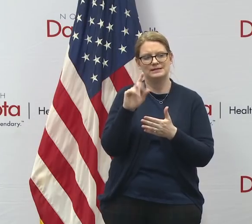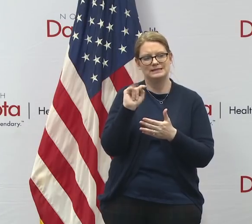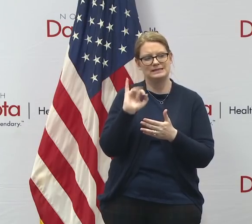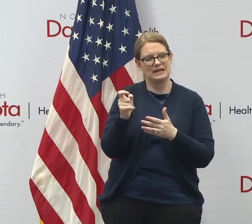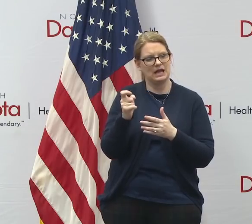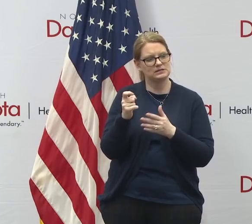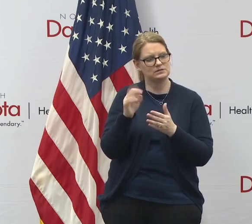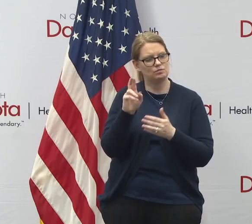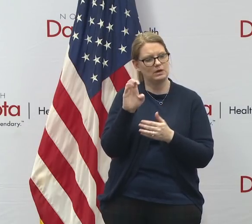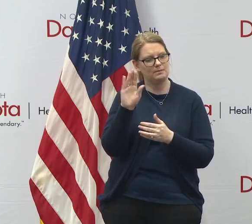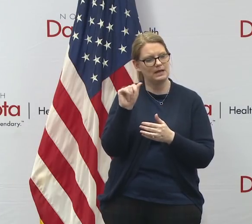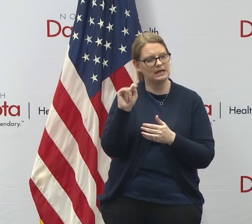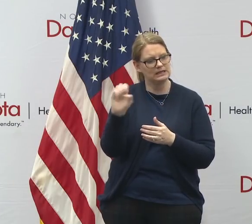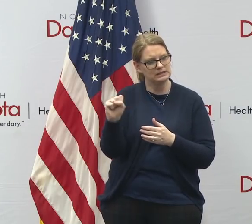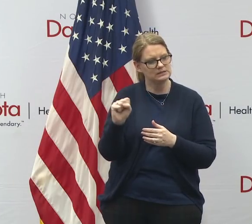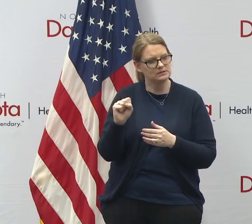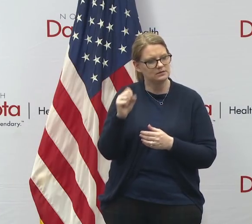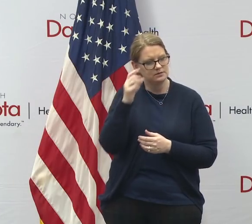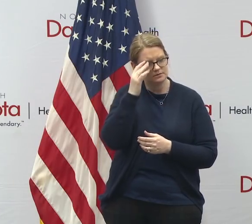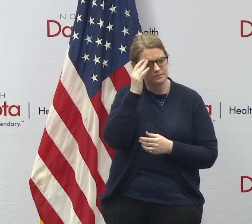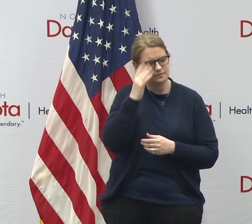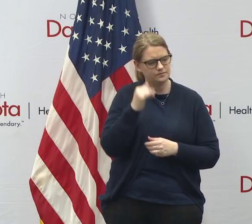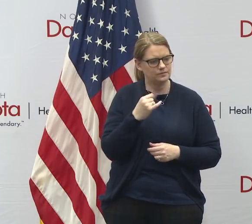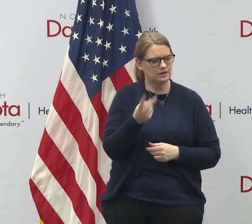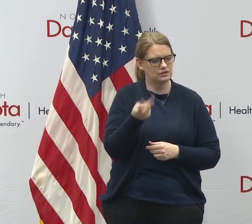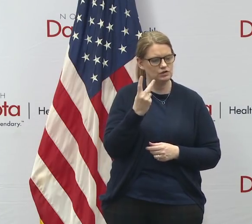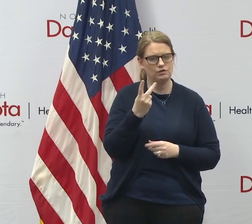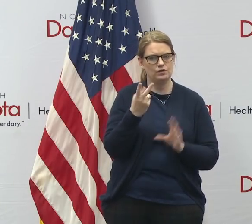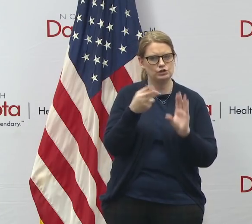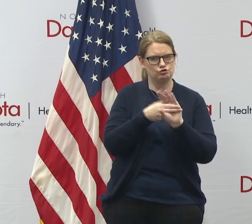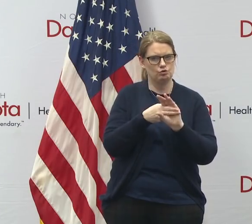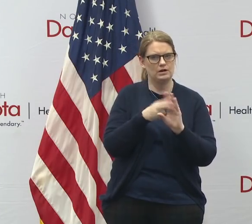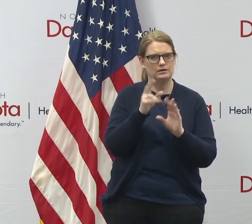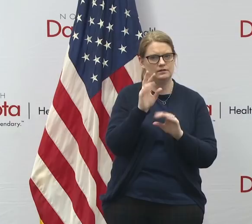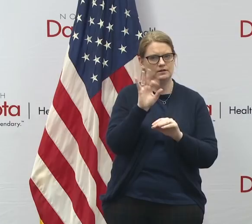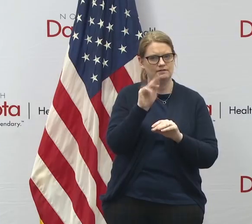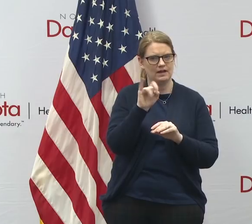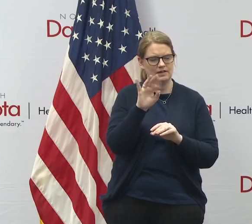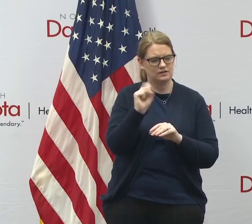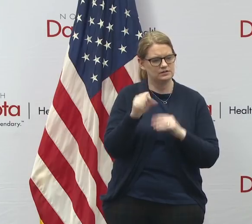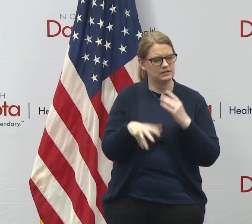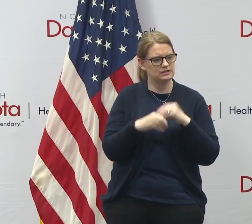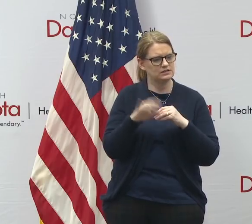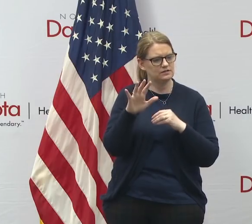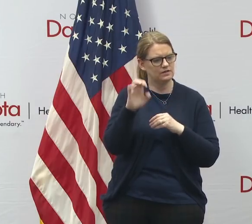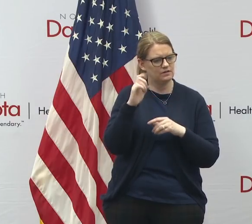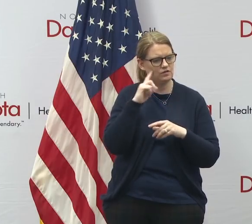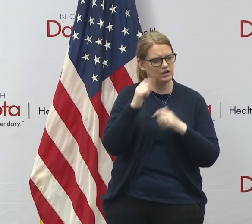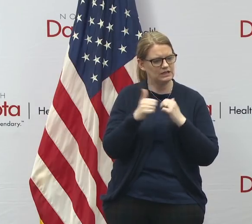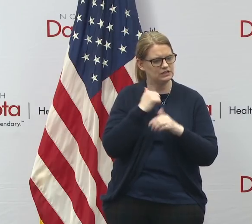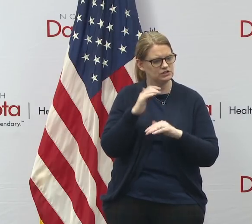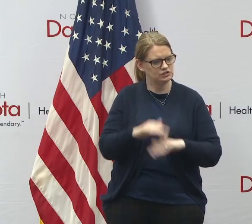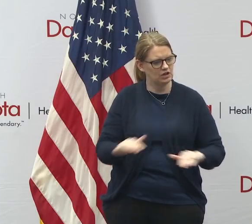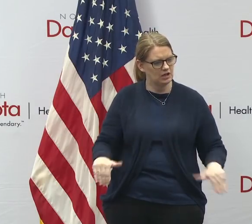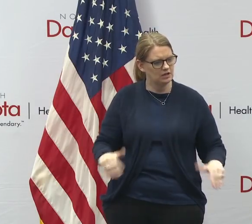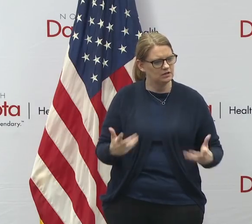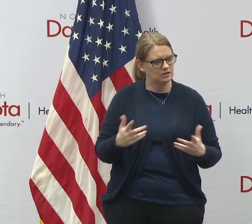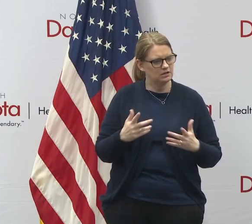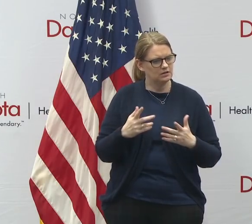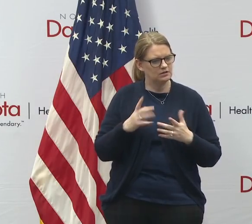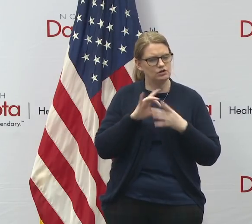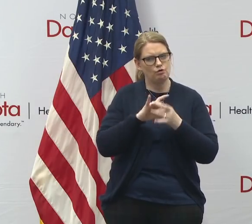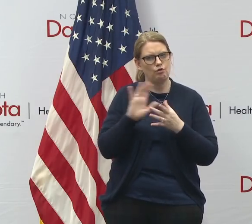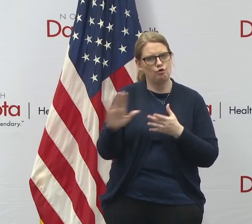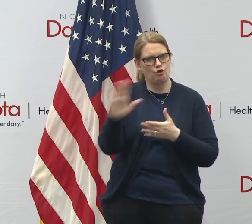individual. So there'd be two for joint filers, additional 500 payments per qualifying child, and that's based off